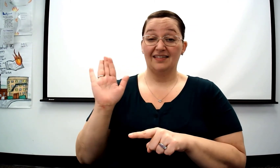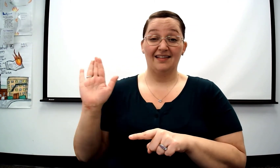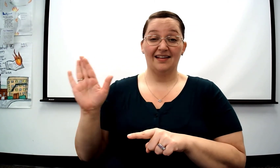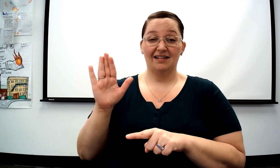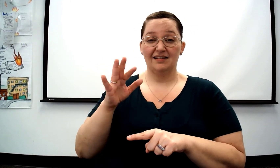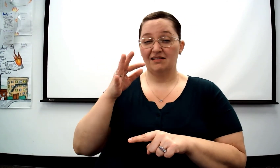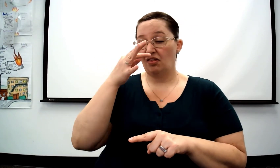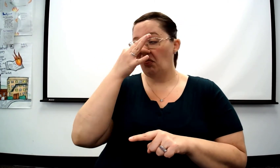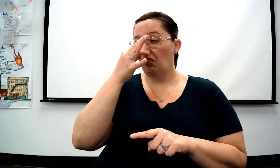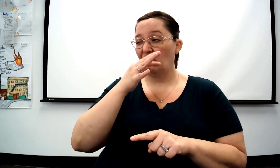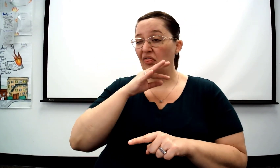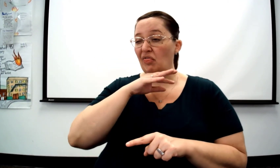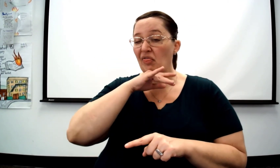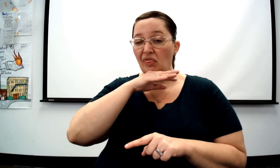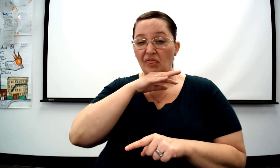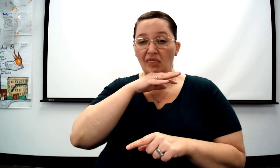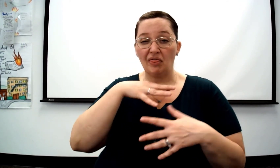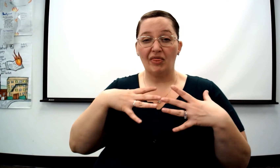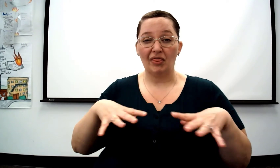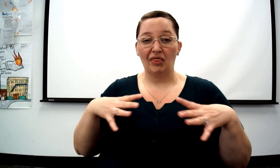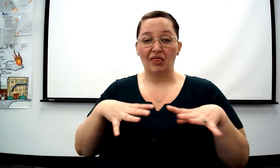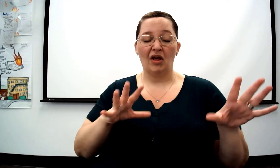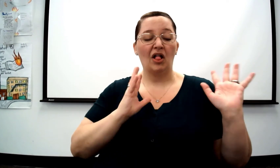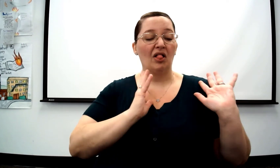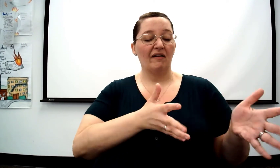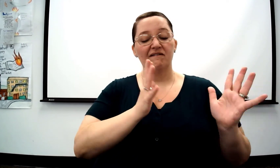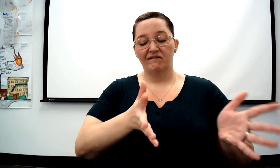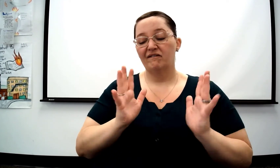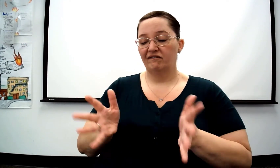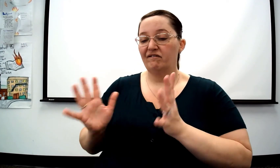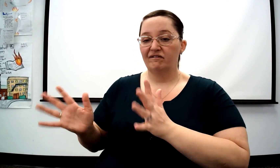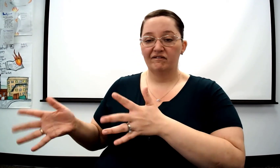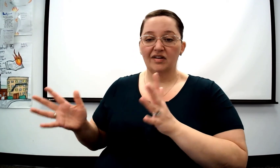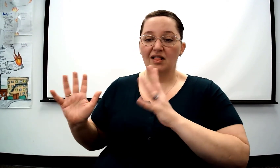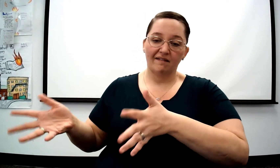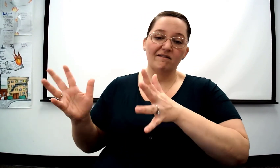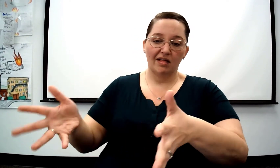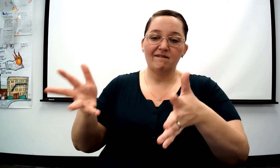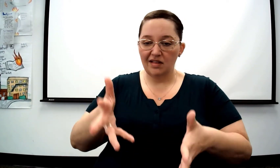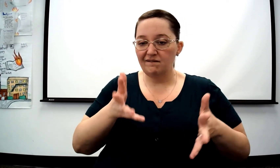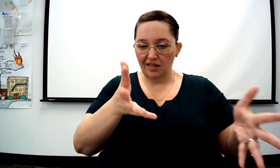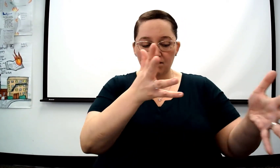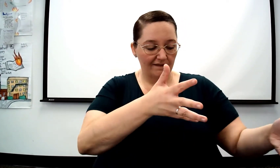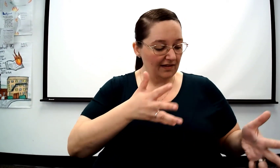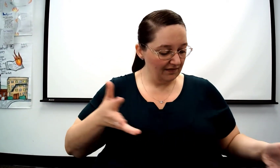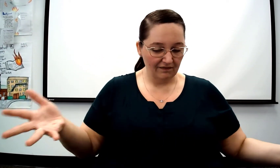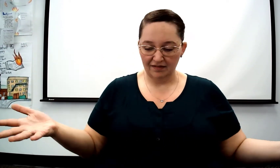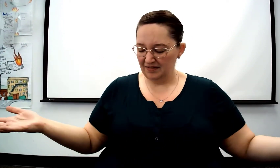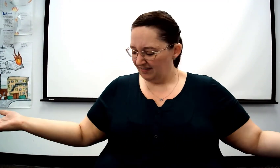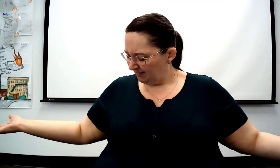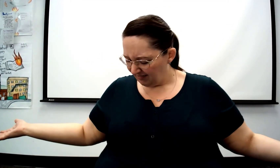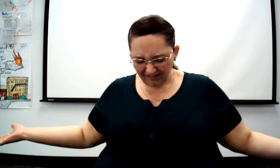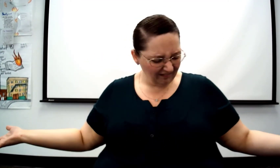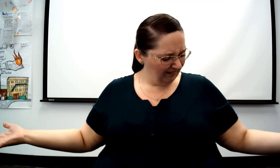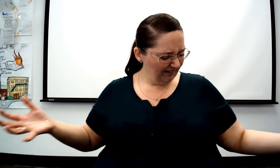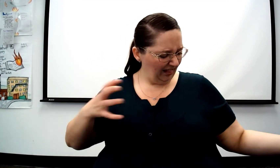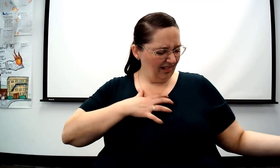practice, and their stinky, dirty clothes, they just leave all over the place.